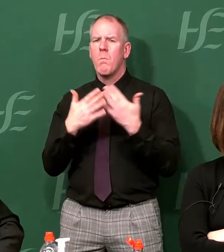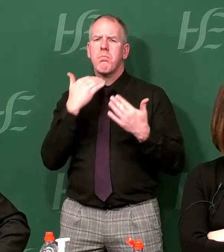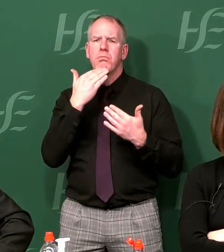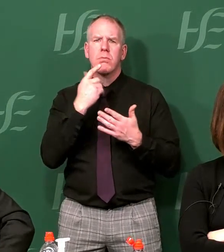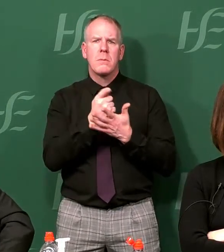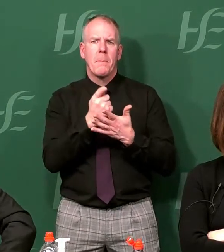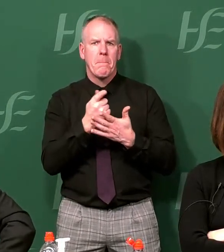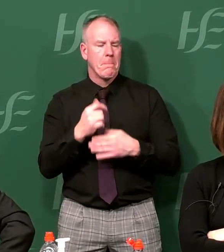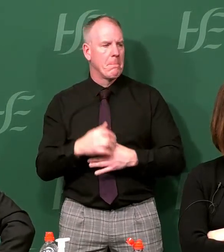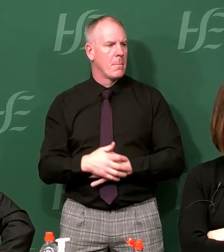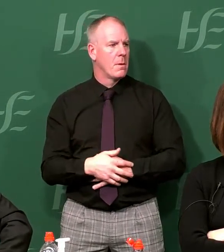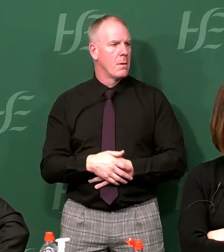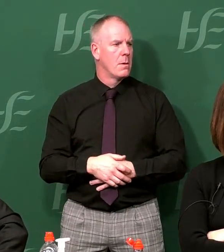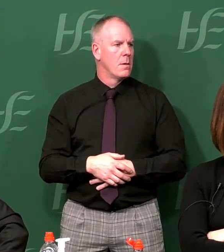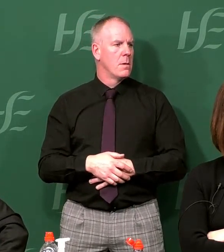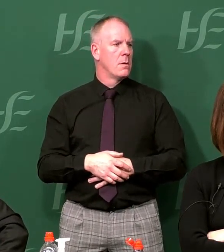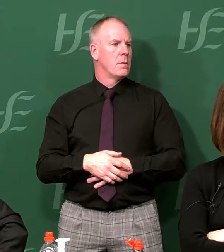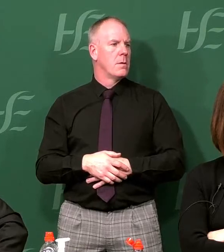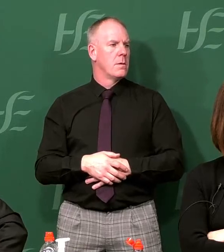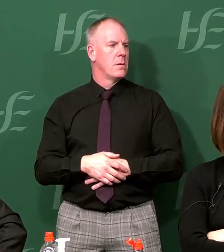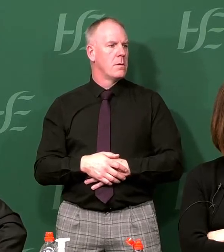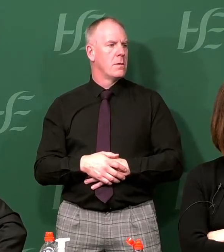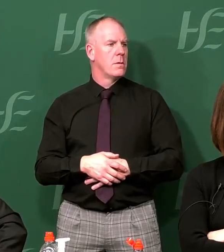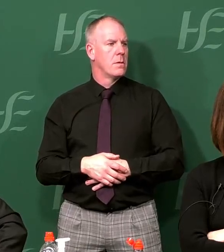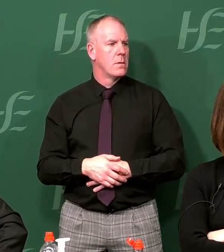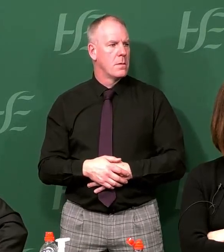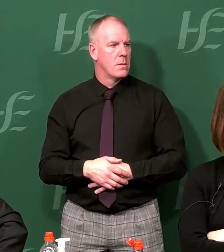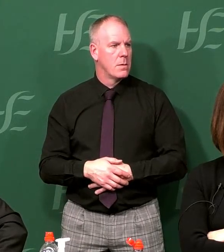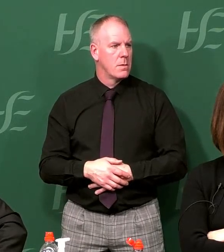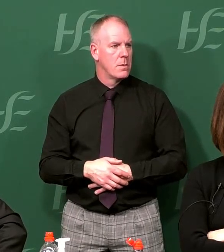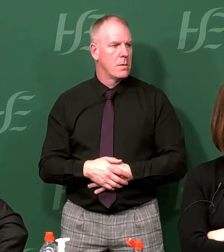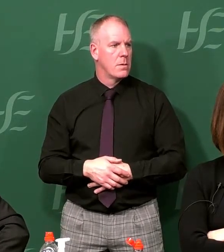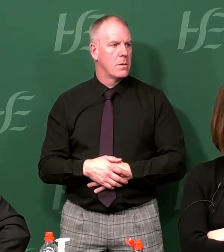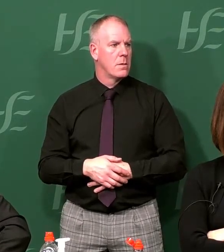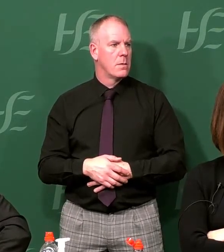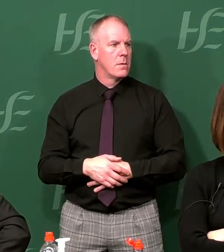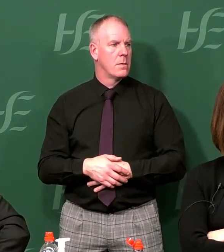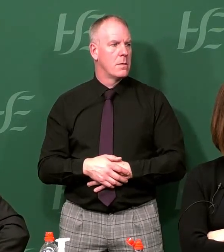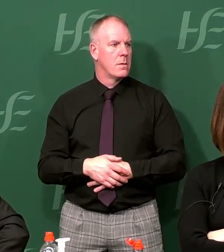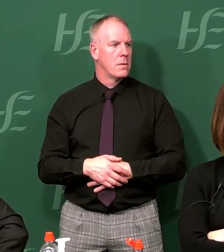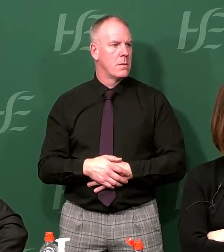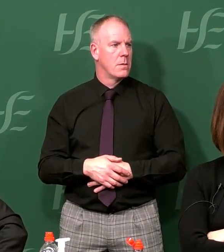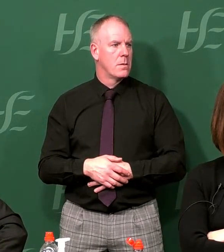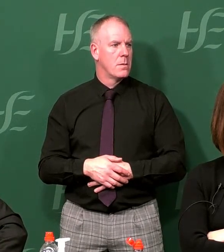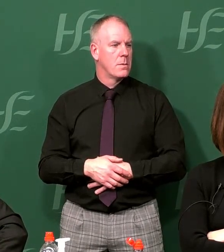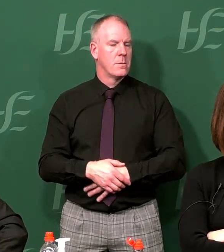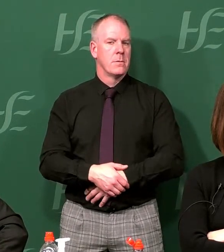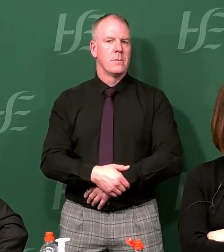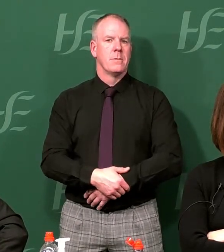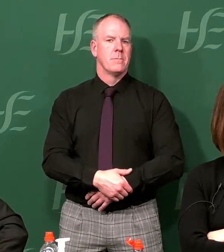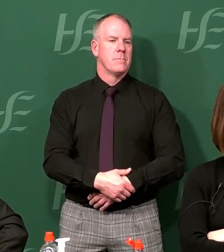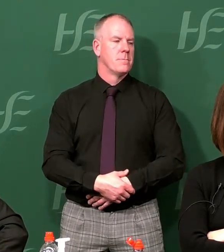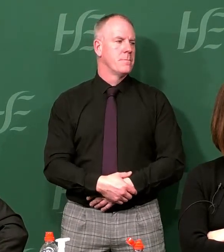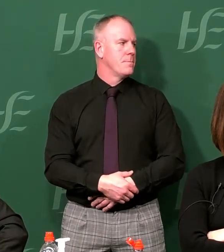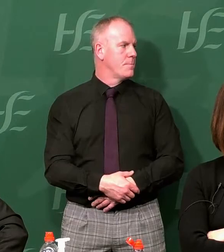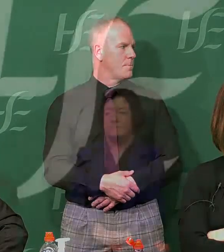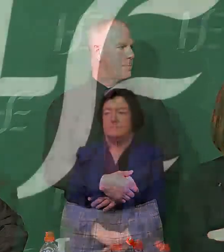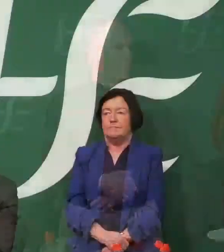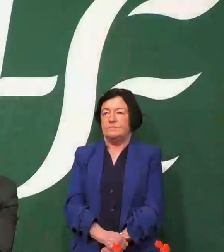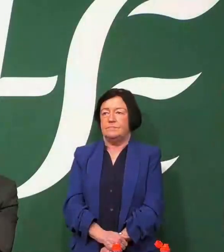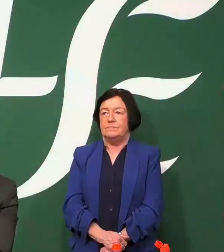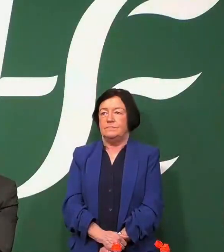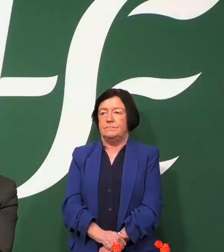come back. Well, this is really for Australia, for my colleagues in Nuuk, for Dr. Colm Henry. Can I ask you just